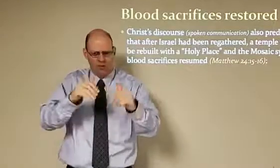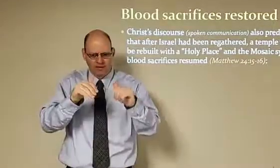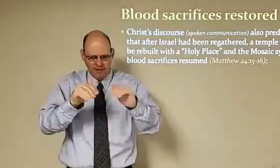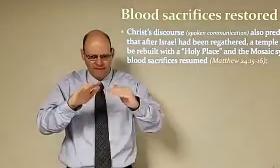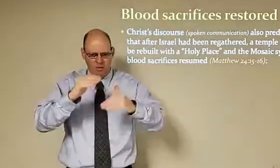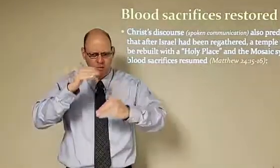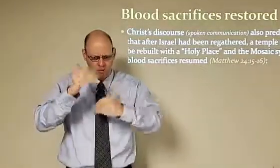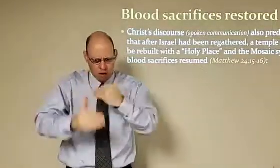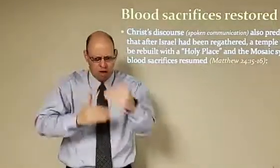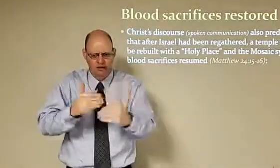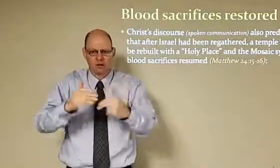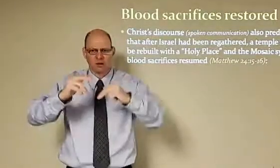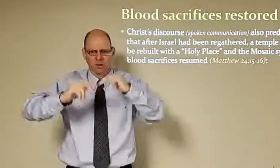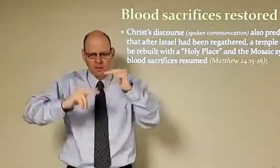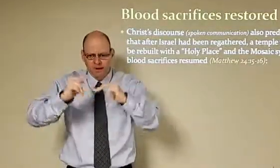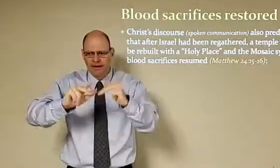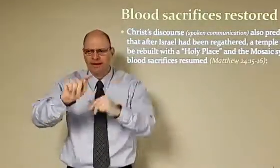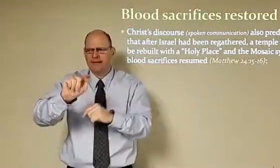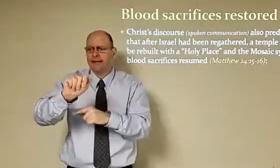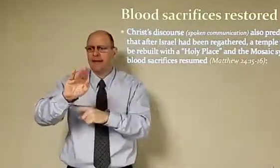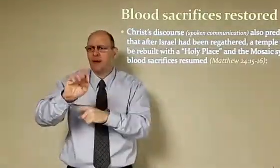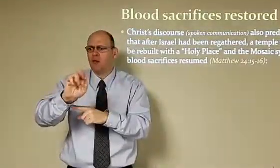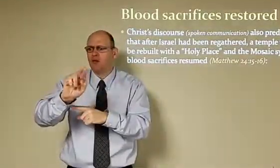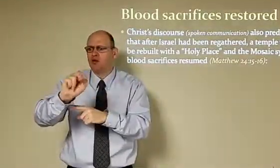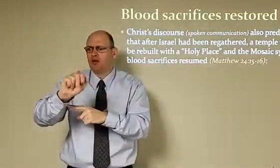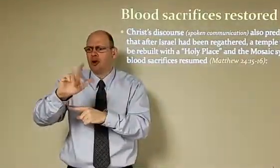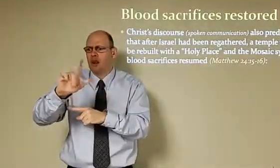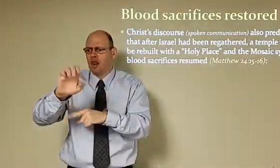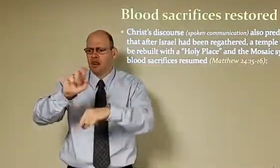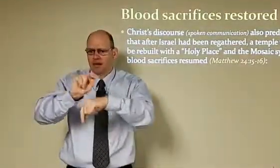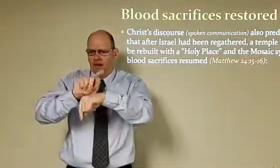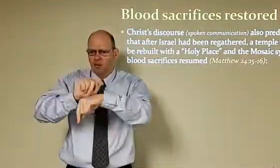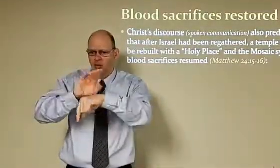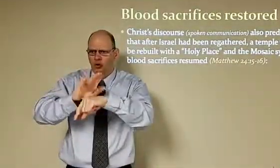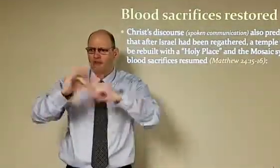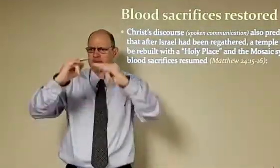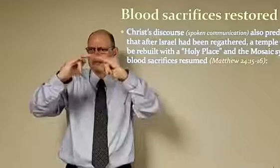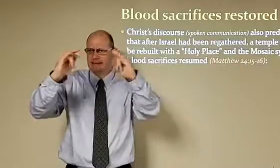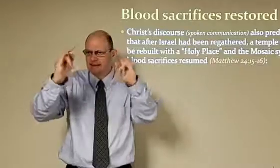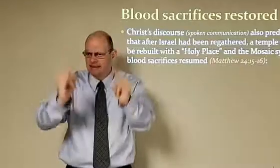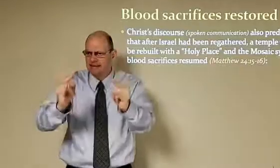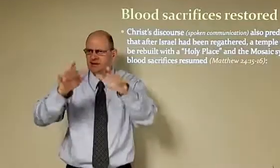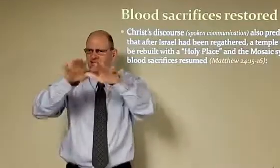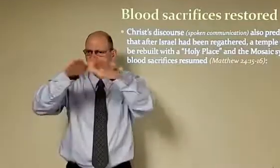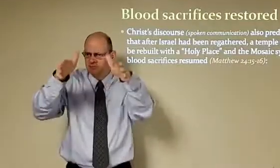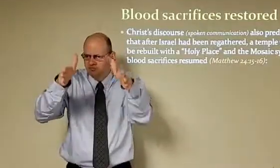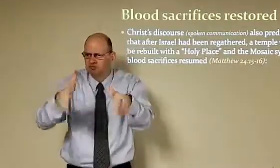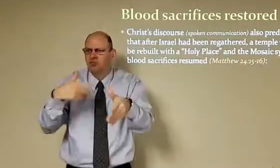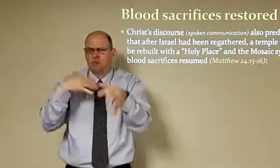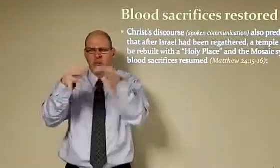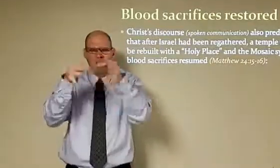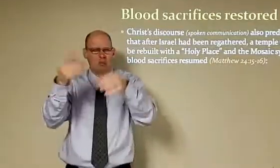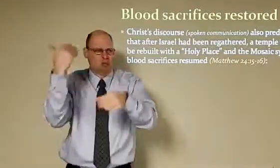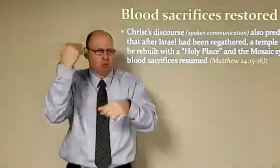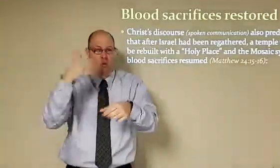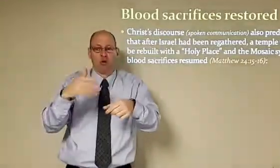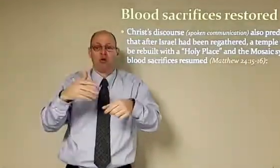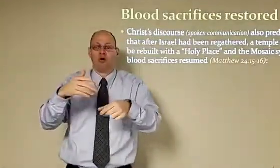God had commanded how to sacrifice in the tabernacle. And Moses took all that down,